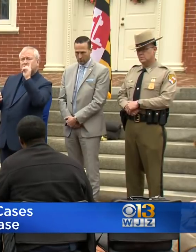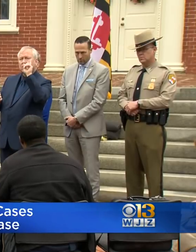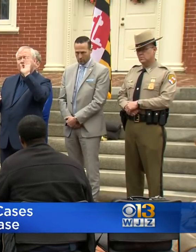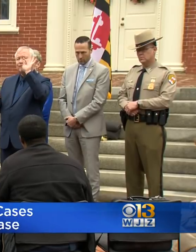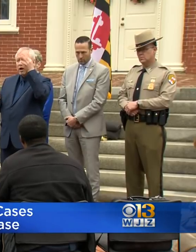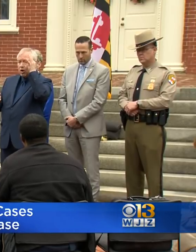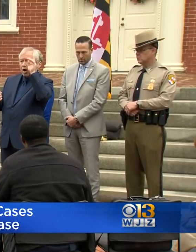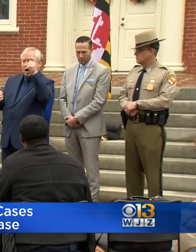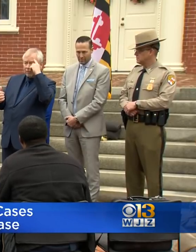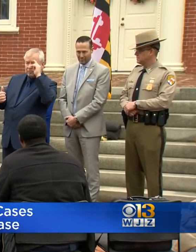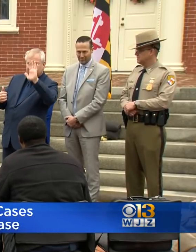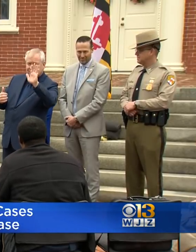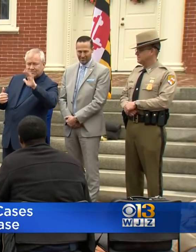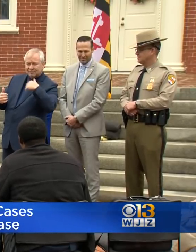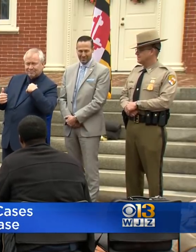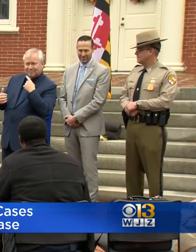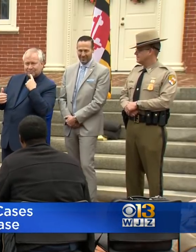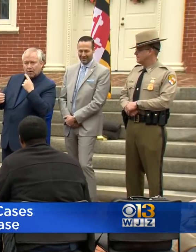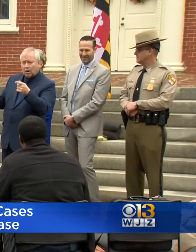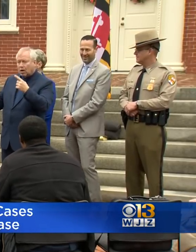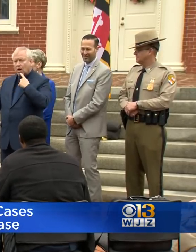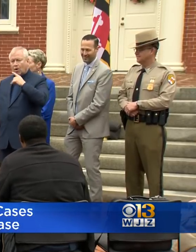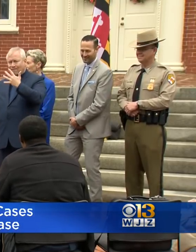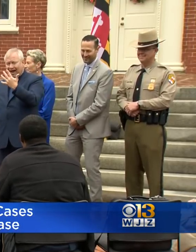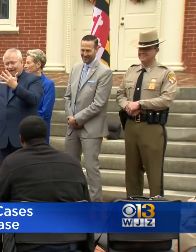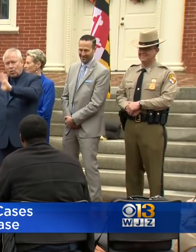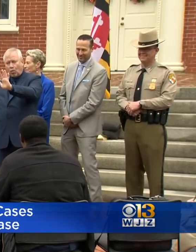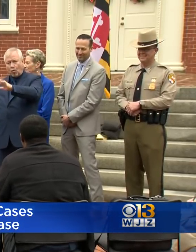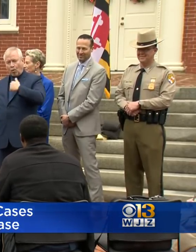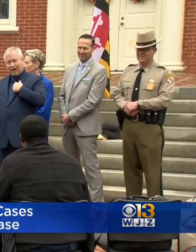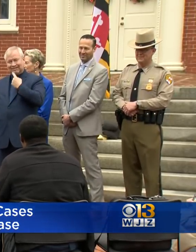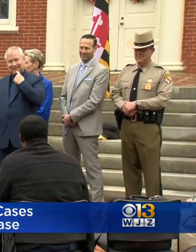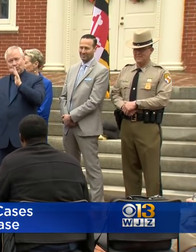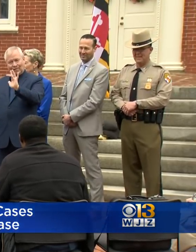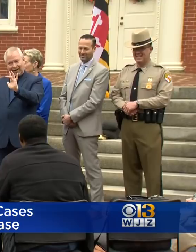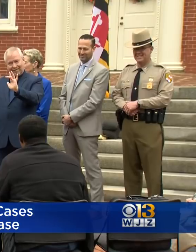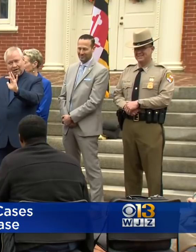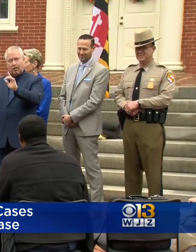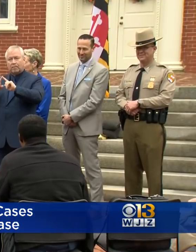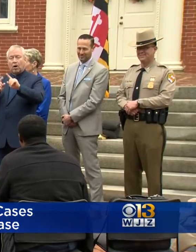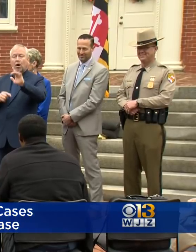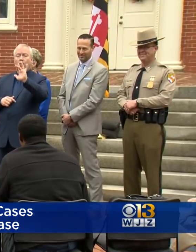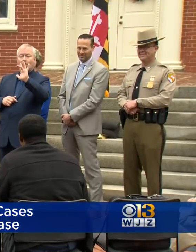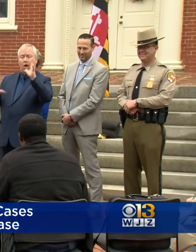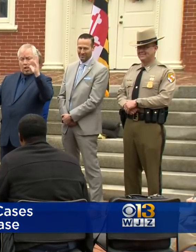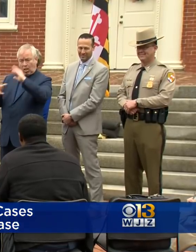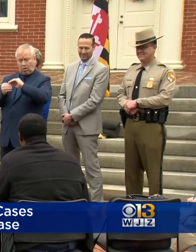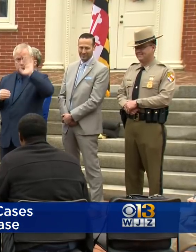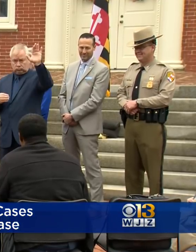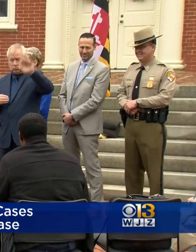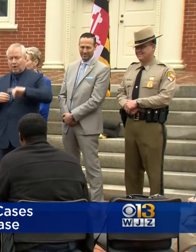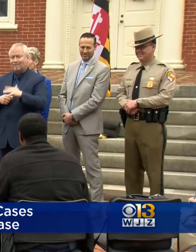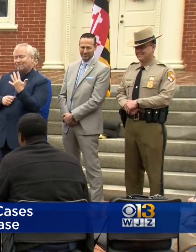probably 25 things, but we sort of narrowed it down to the ones we're going to try to talk about today with the president and the vice president.